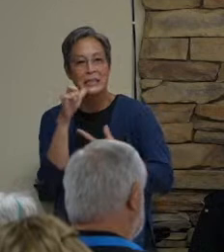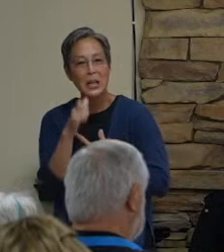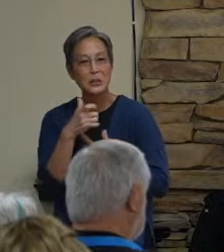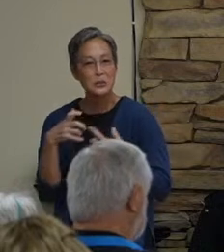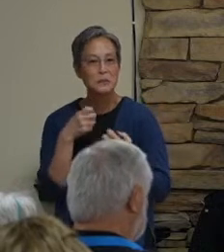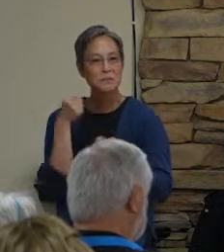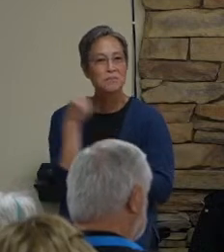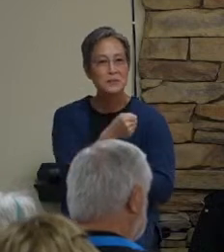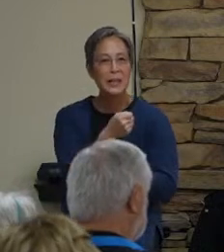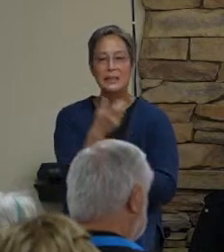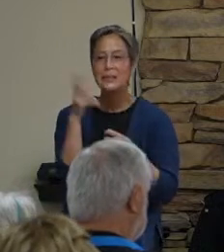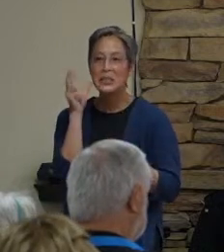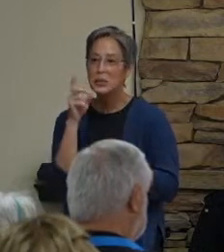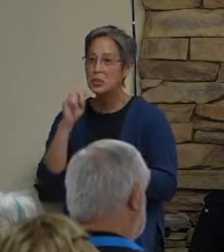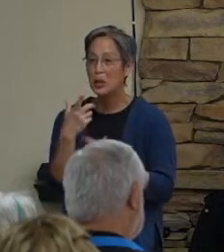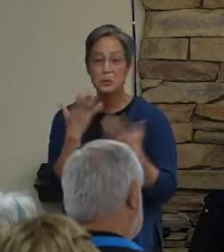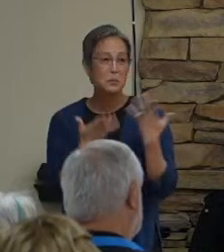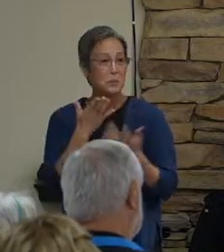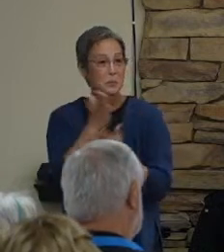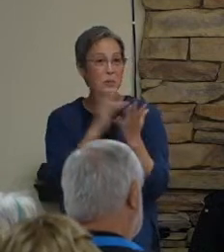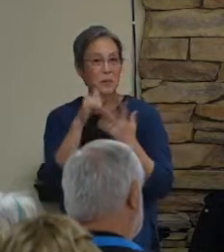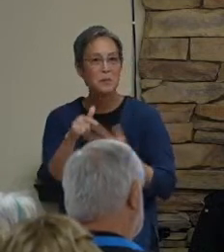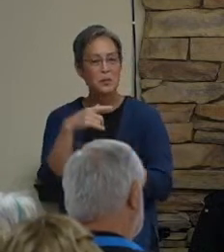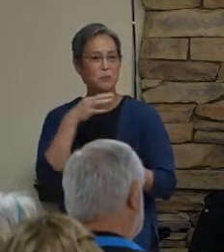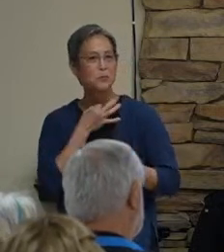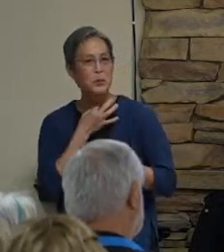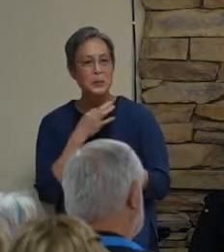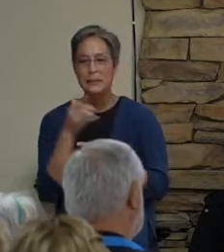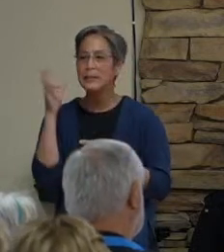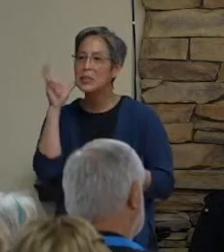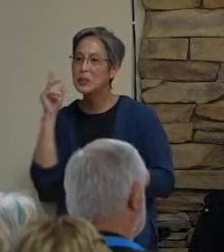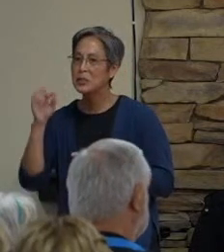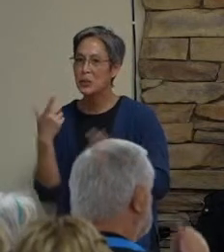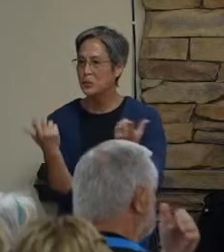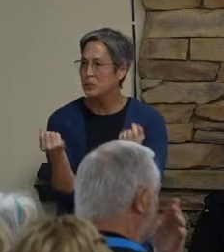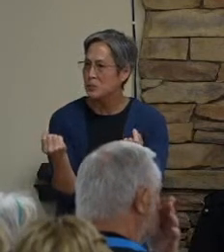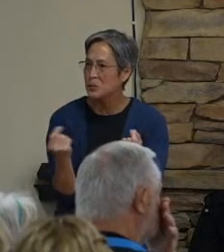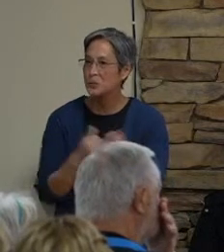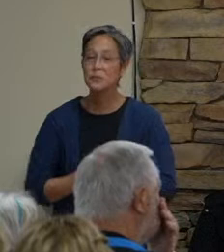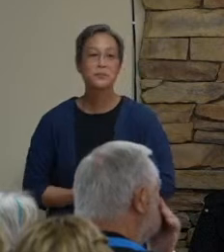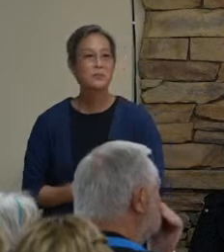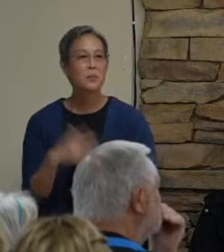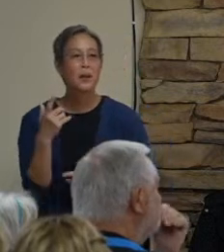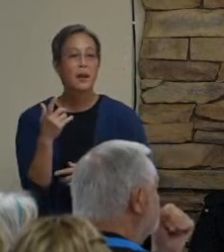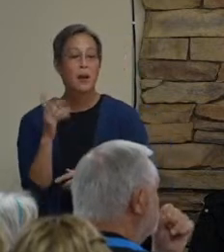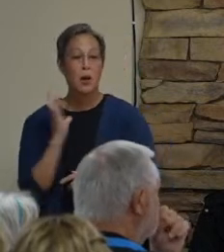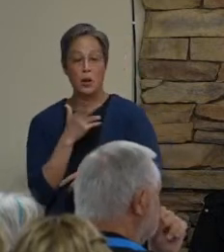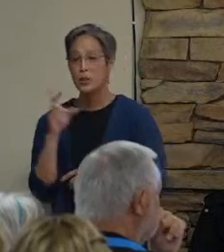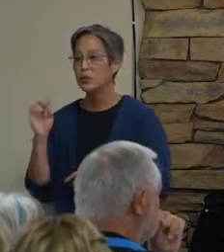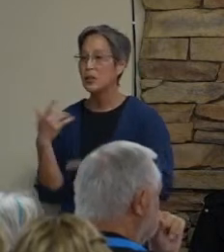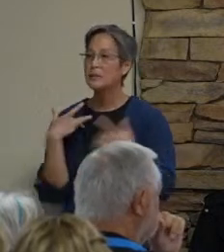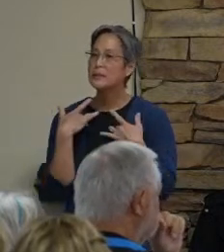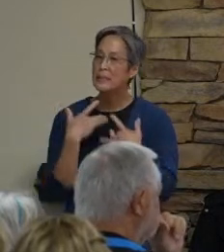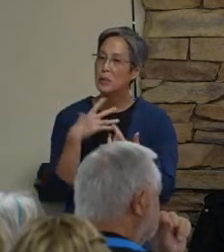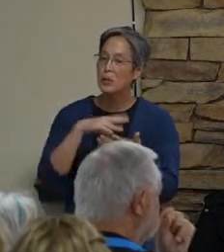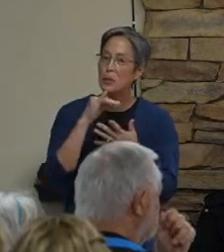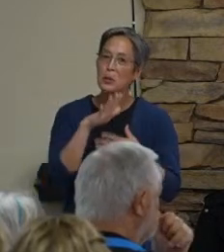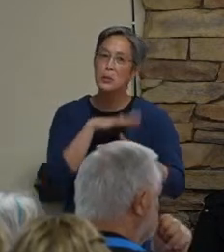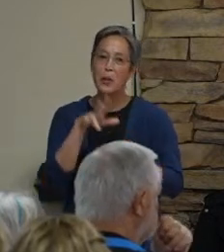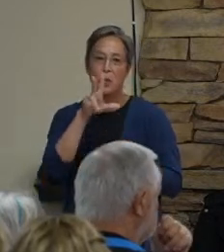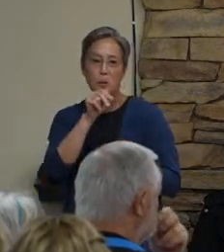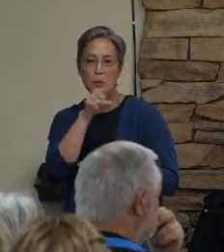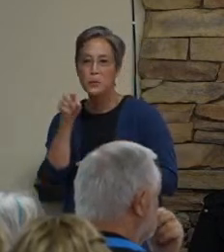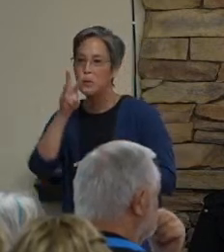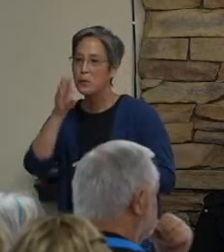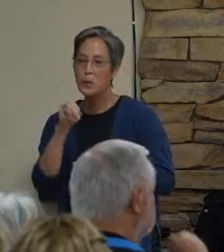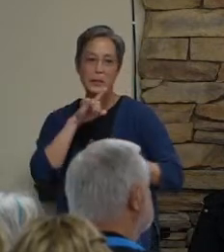some of you might be wondering what exactly they do. Our typical service dogs learn between 30 to 40 commands that are going to